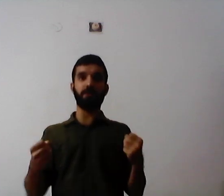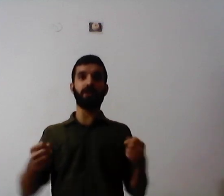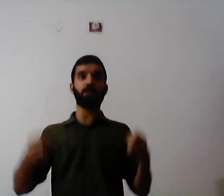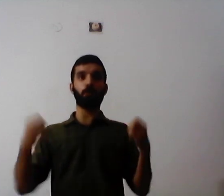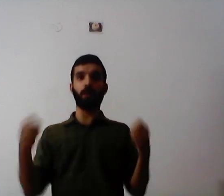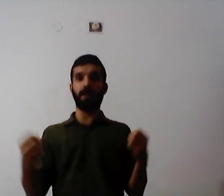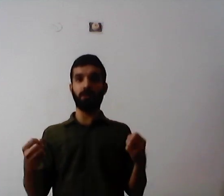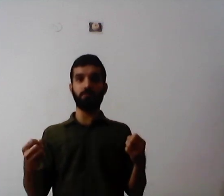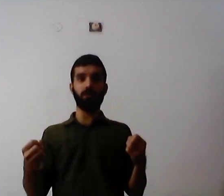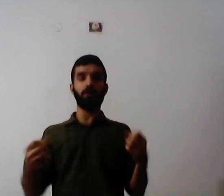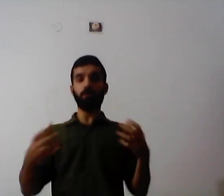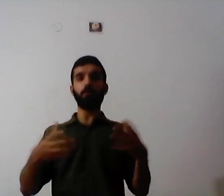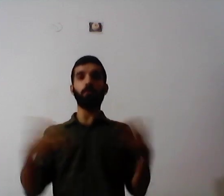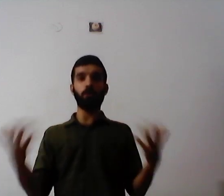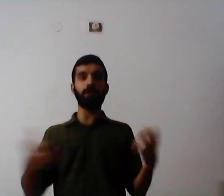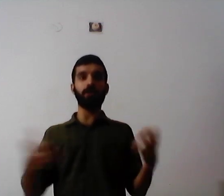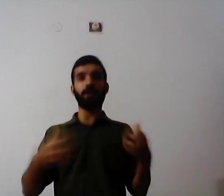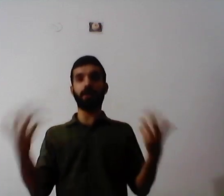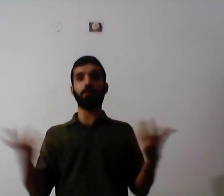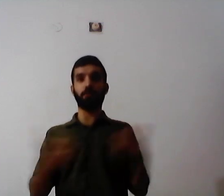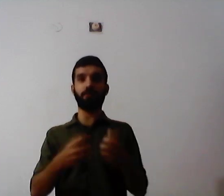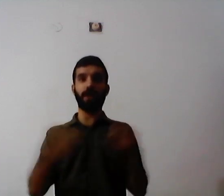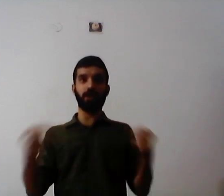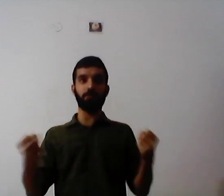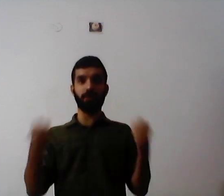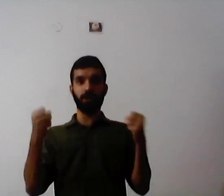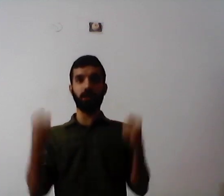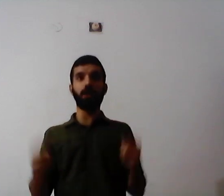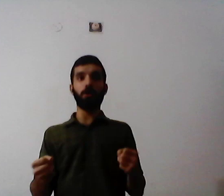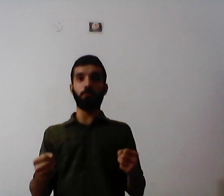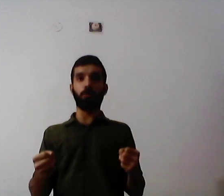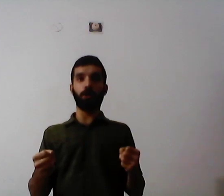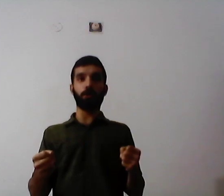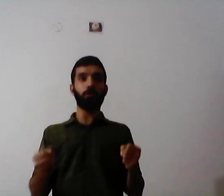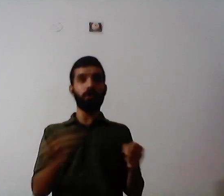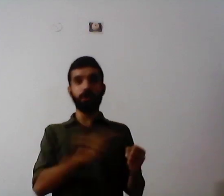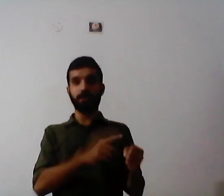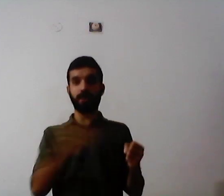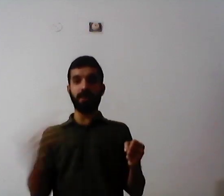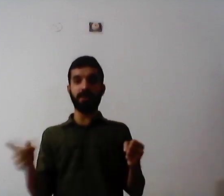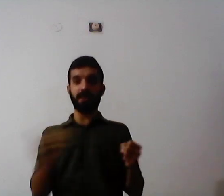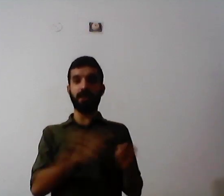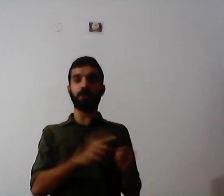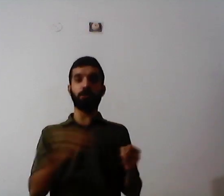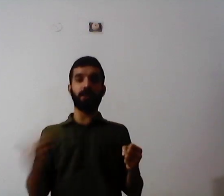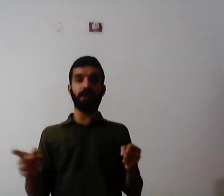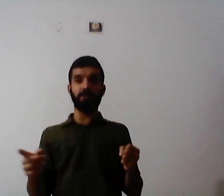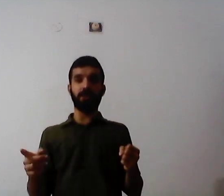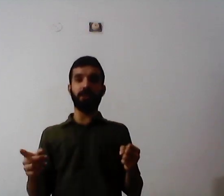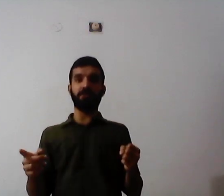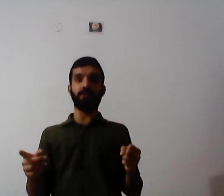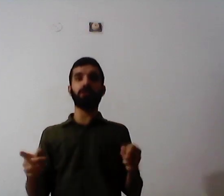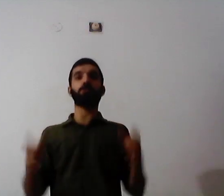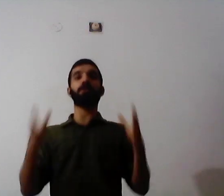the two atoms, or the n number of atoms in the molecule. So there is an electronegativity difference. So there is